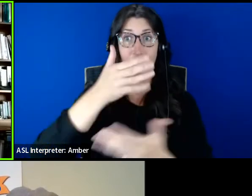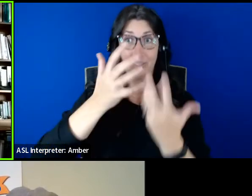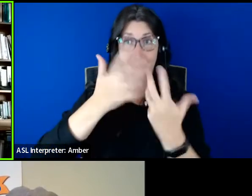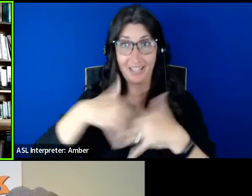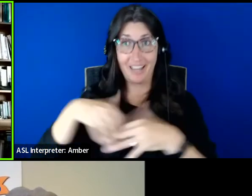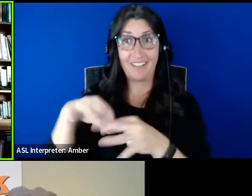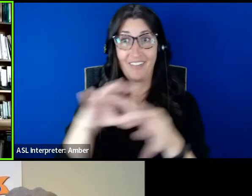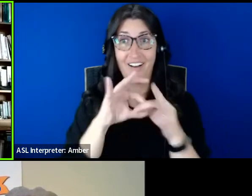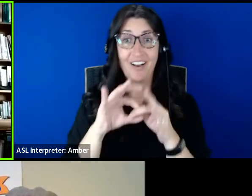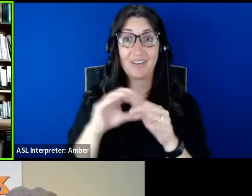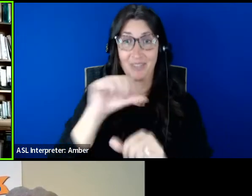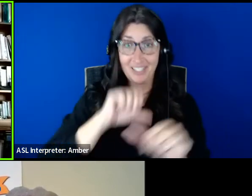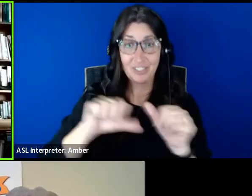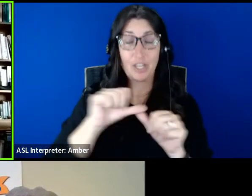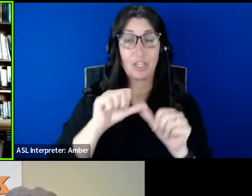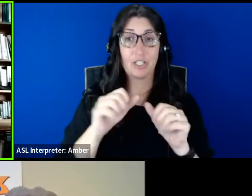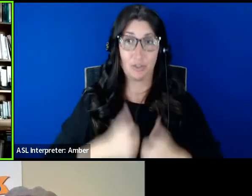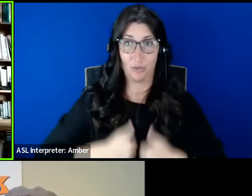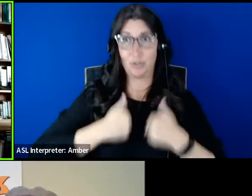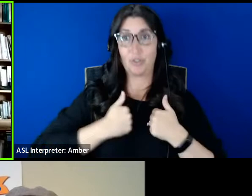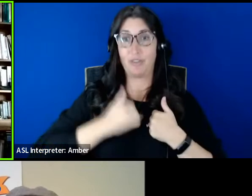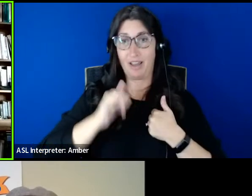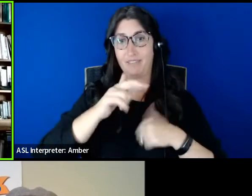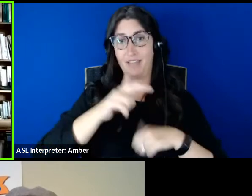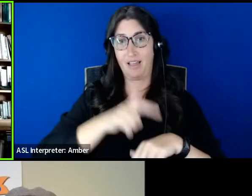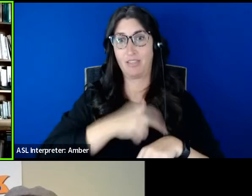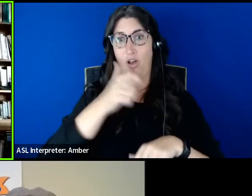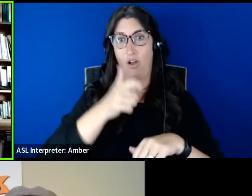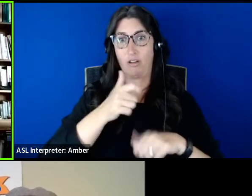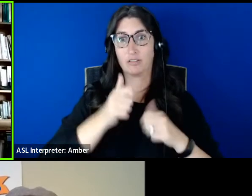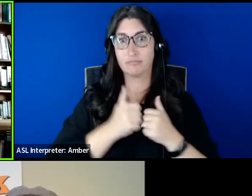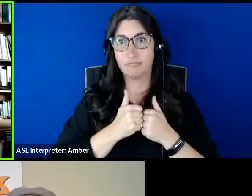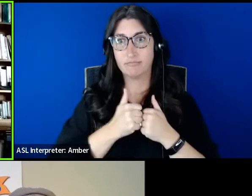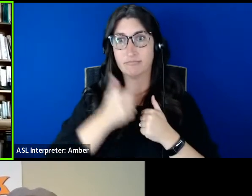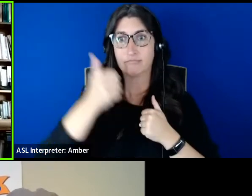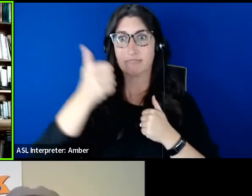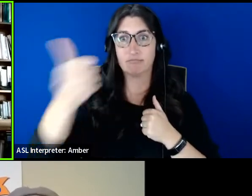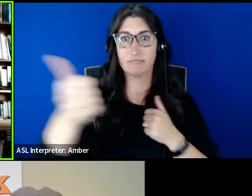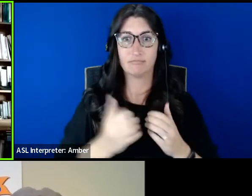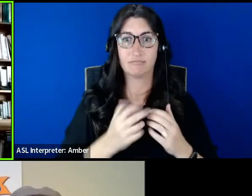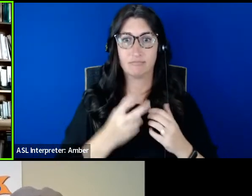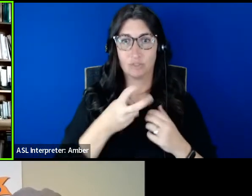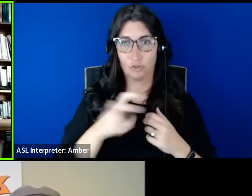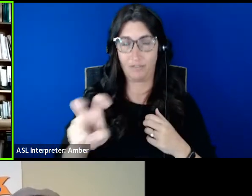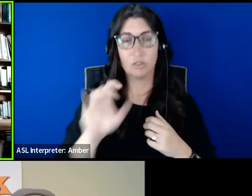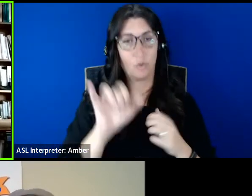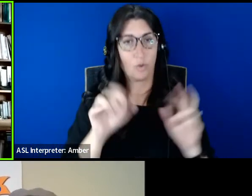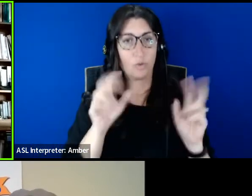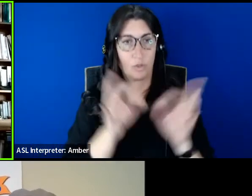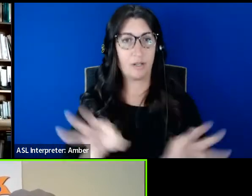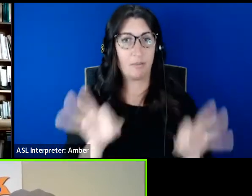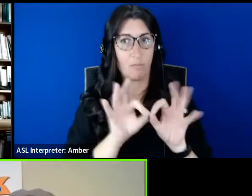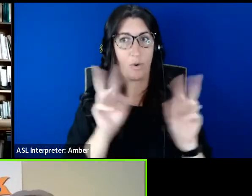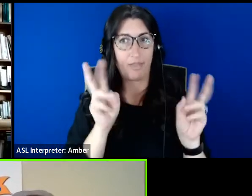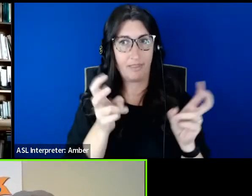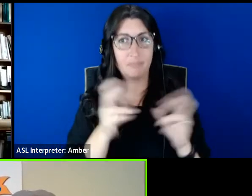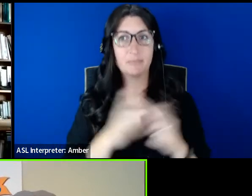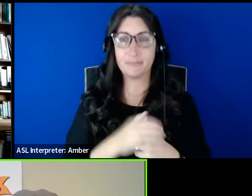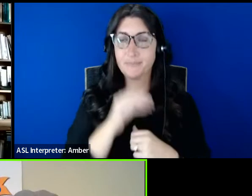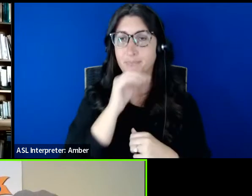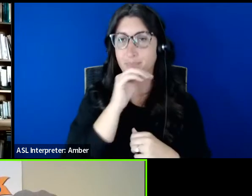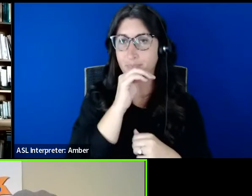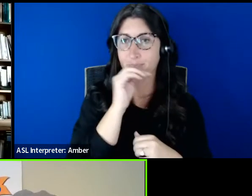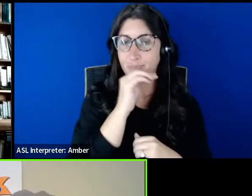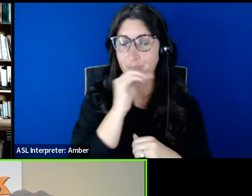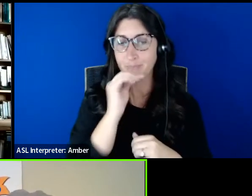to survive the long voyage. So those are important themes that are in it. Yeah. Okay, great.